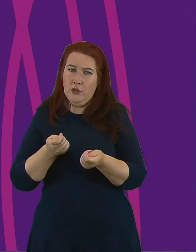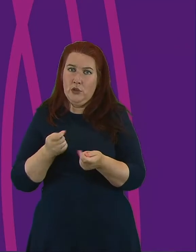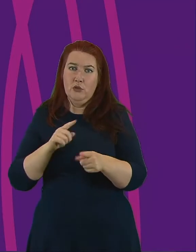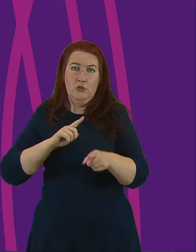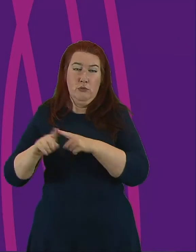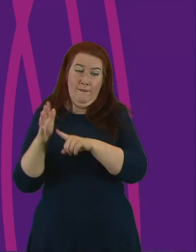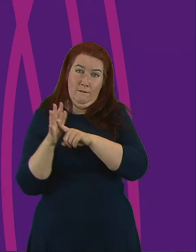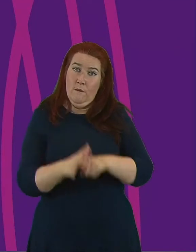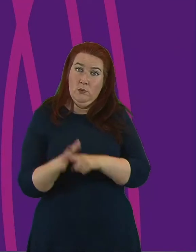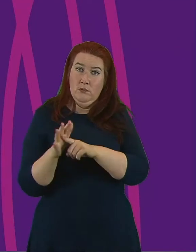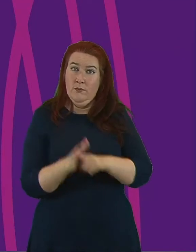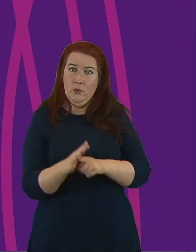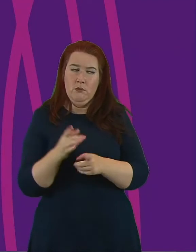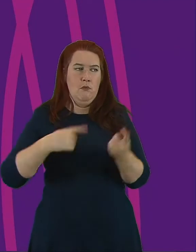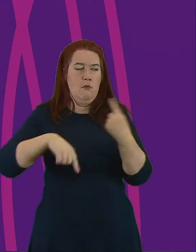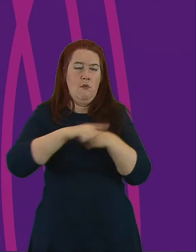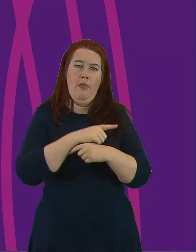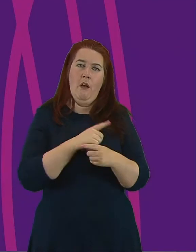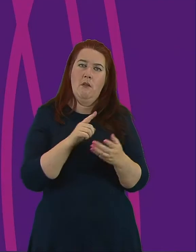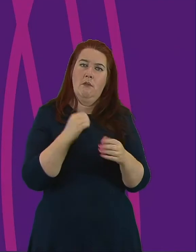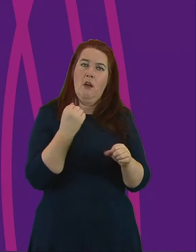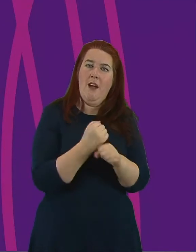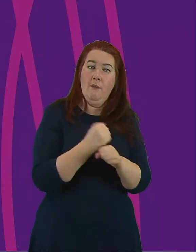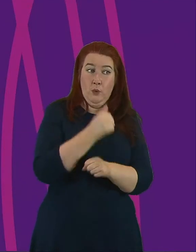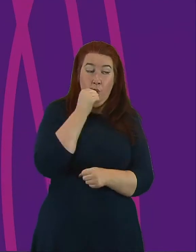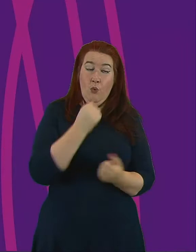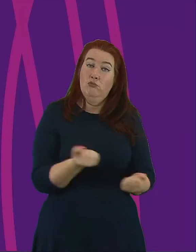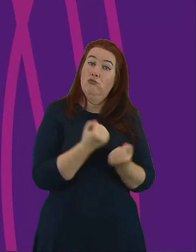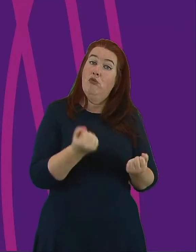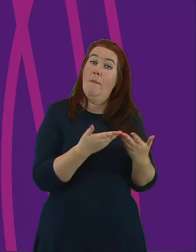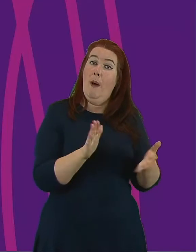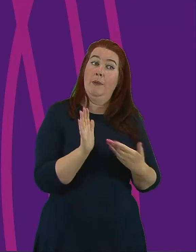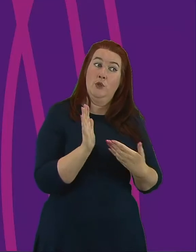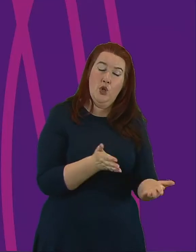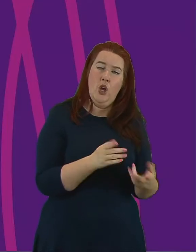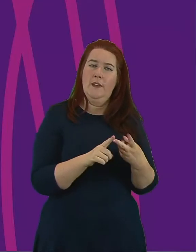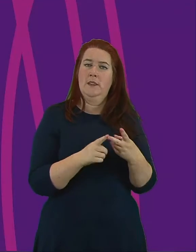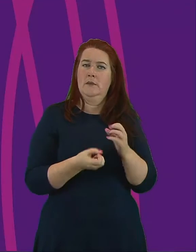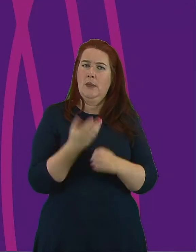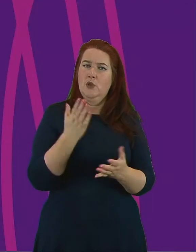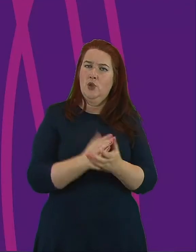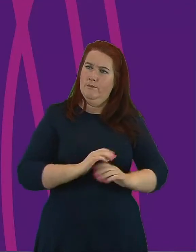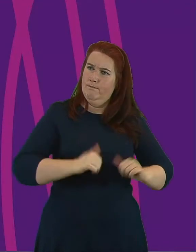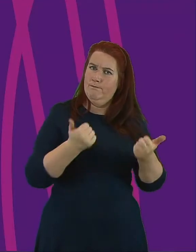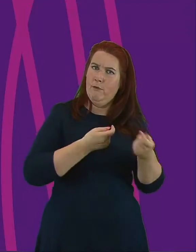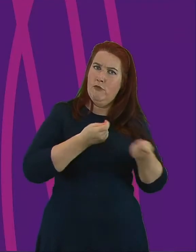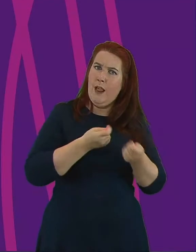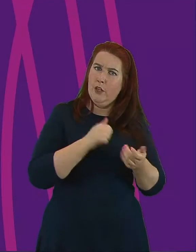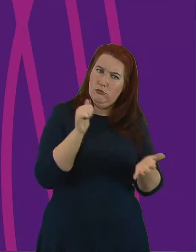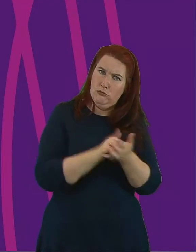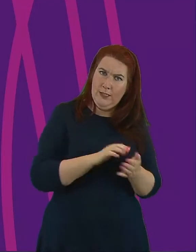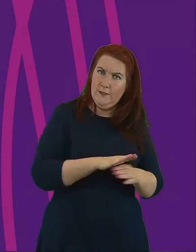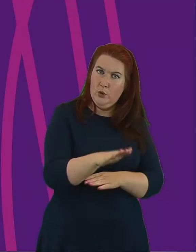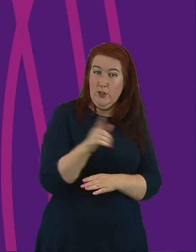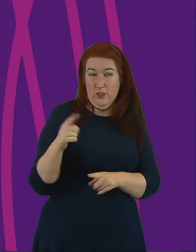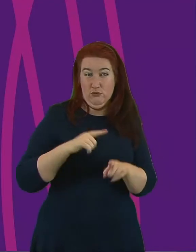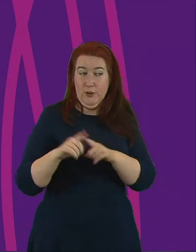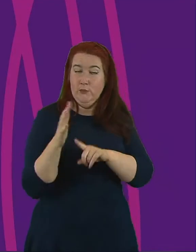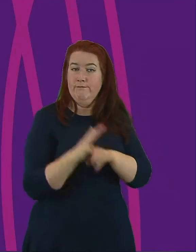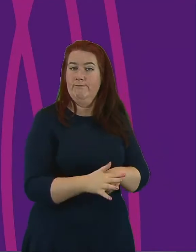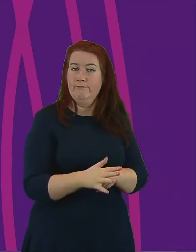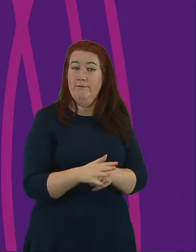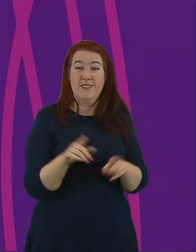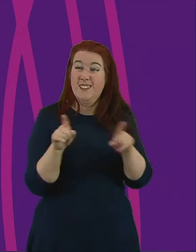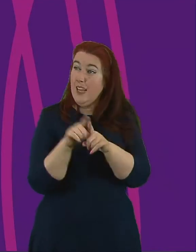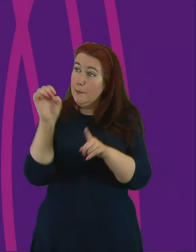of administrations who know that having strong public services and ensuring there is effective regulation is the right way forward, as indeed, right across